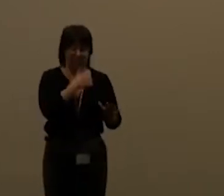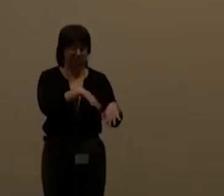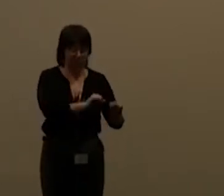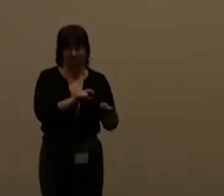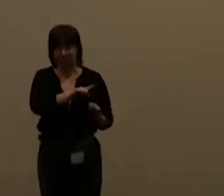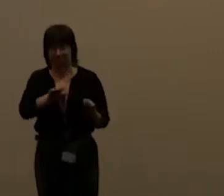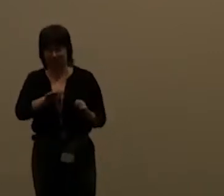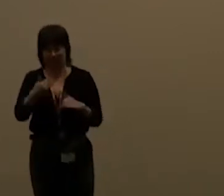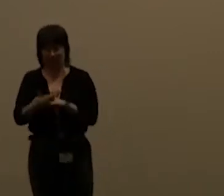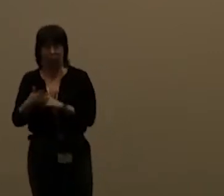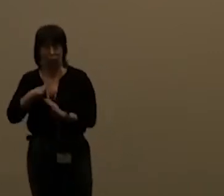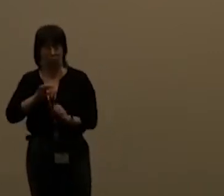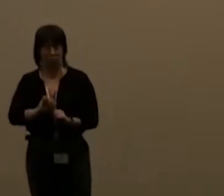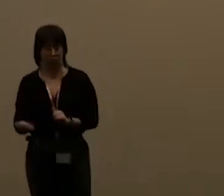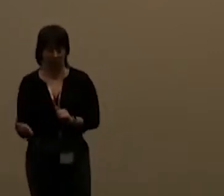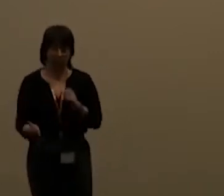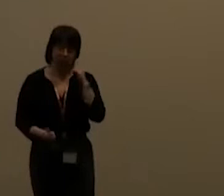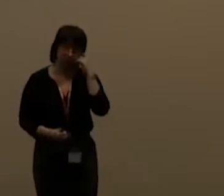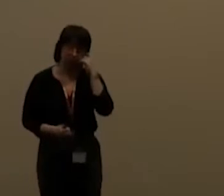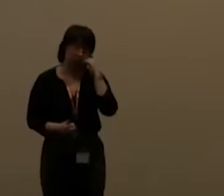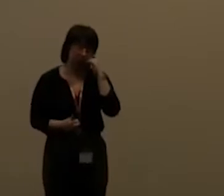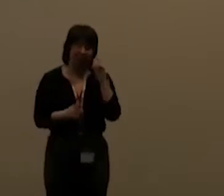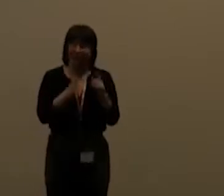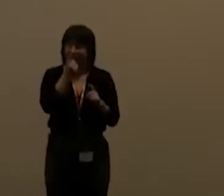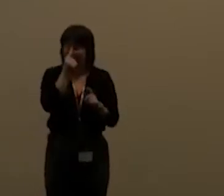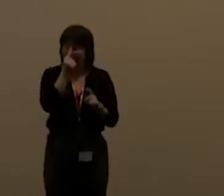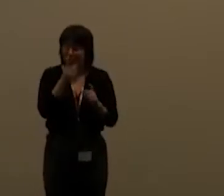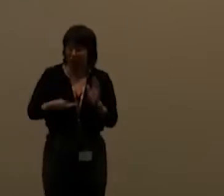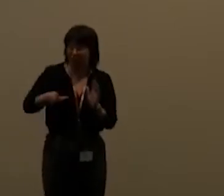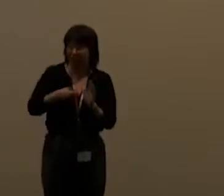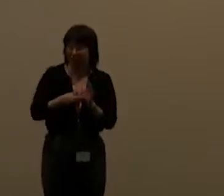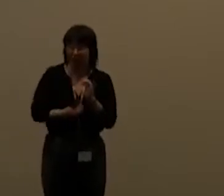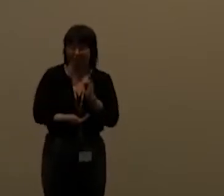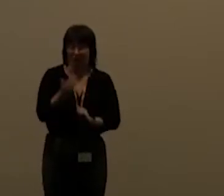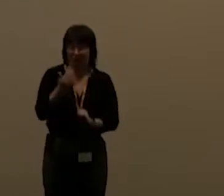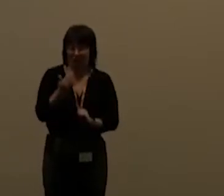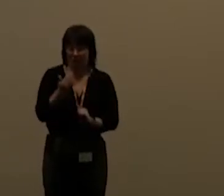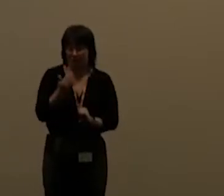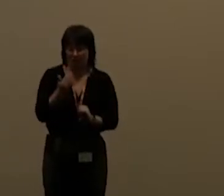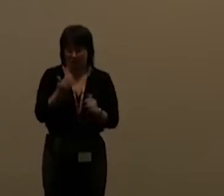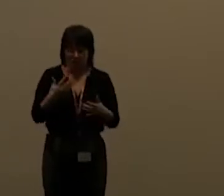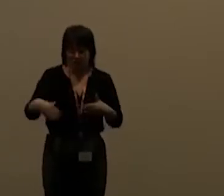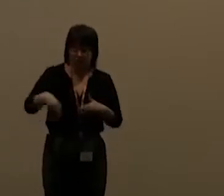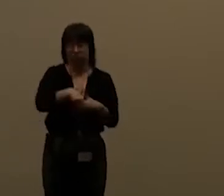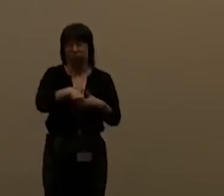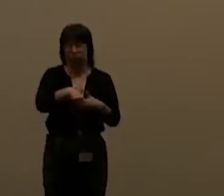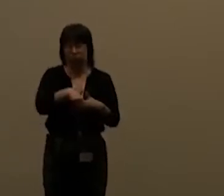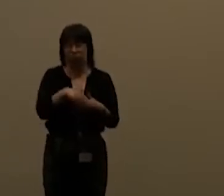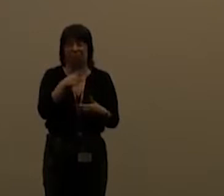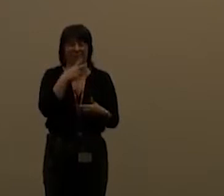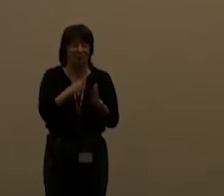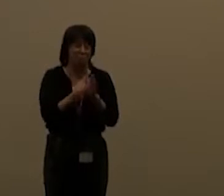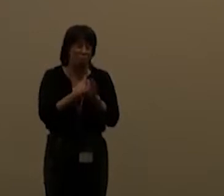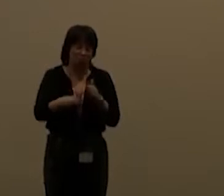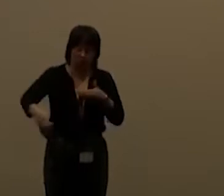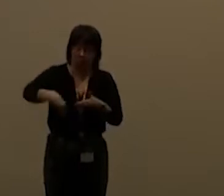Next. We also have the ability to add file attachments with this approval capability. So if we want to attach, like if we're sick,